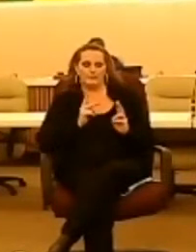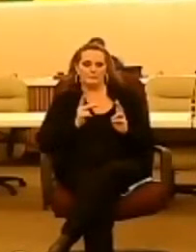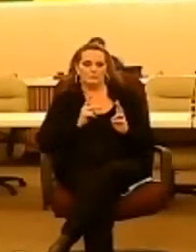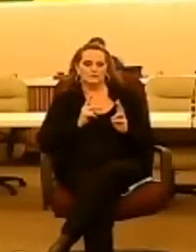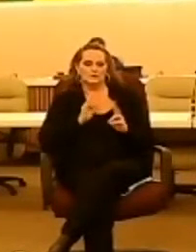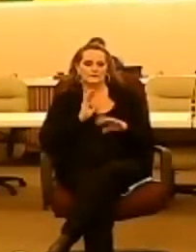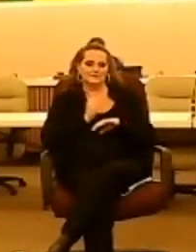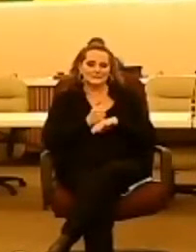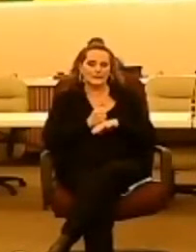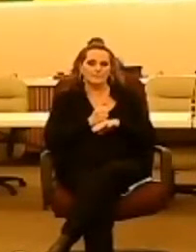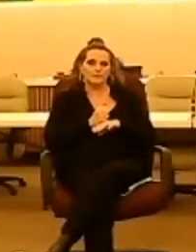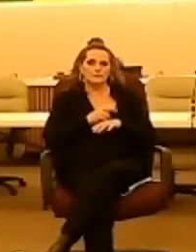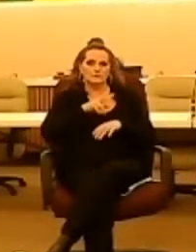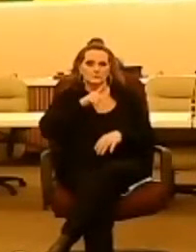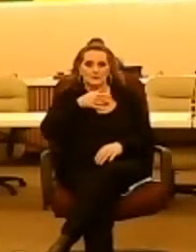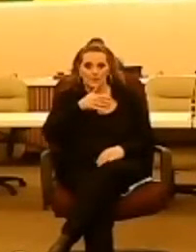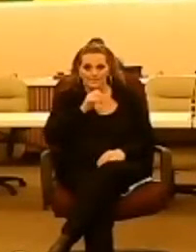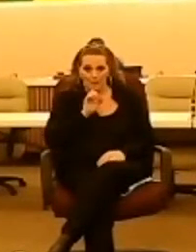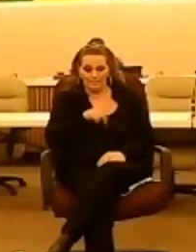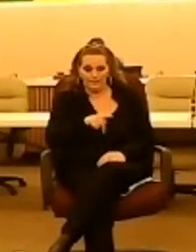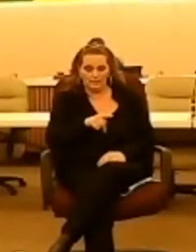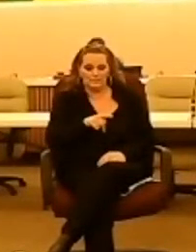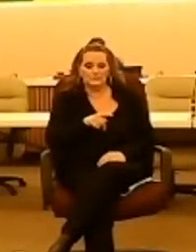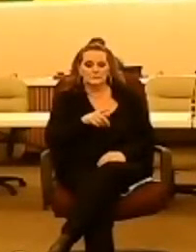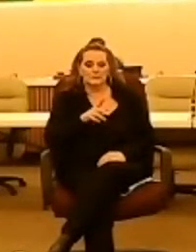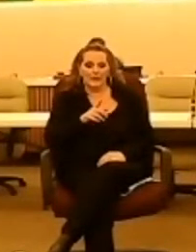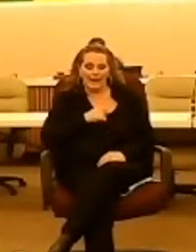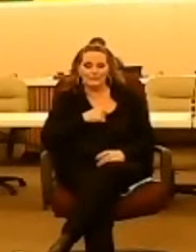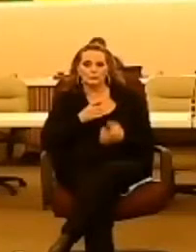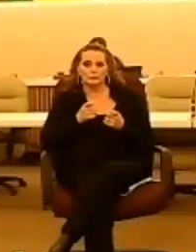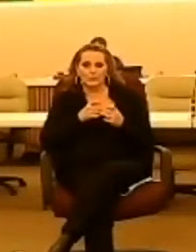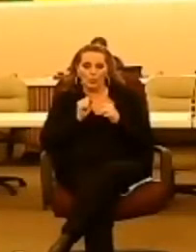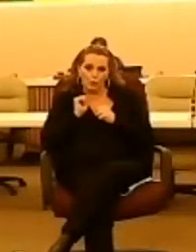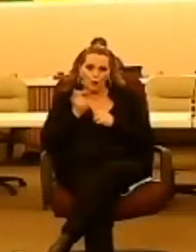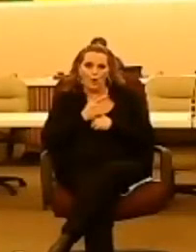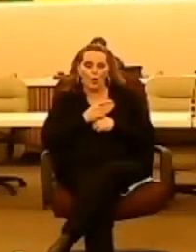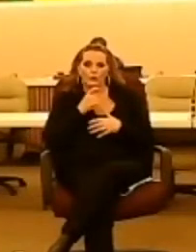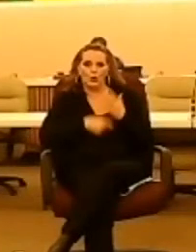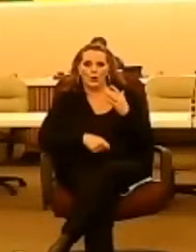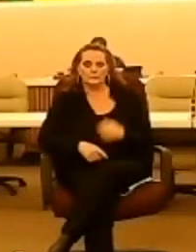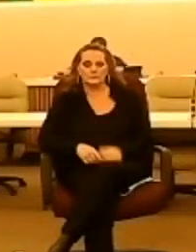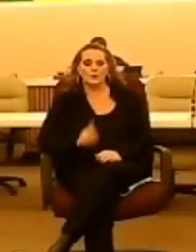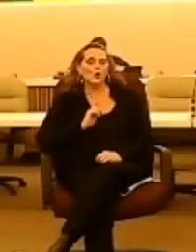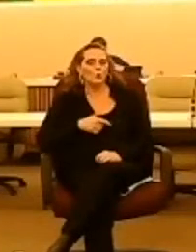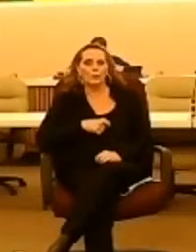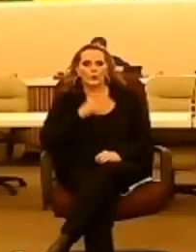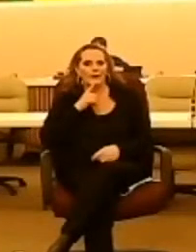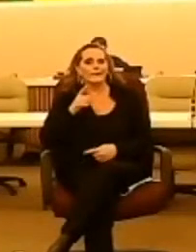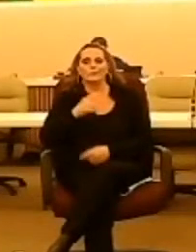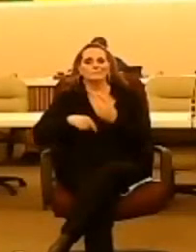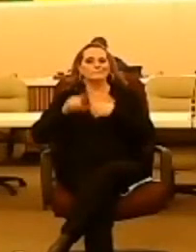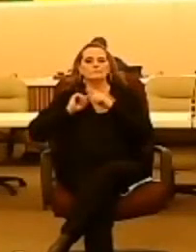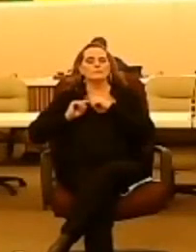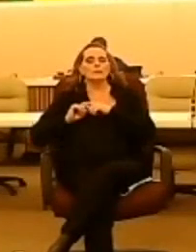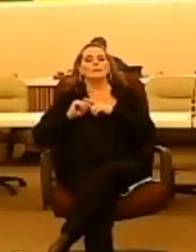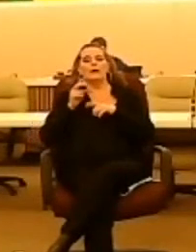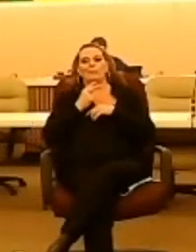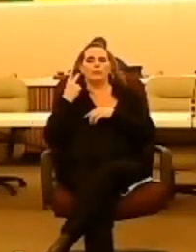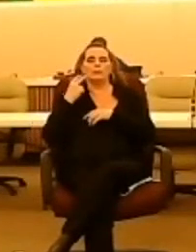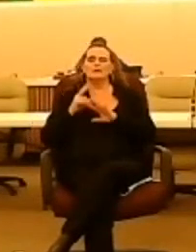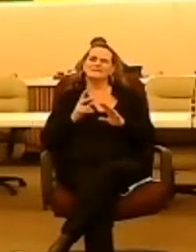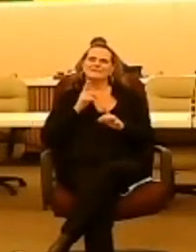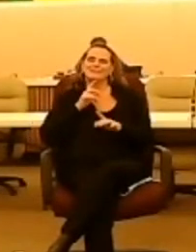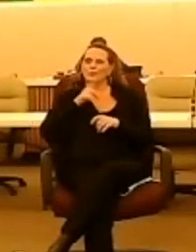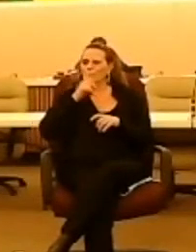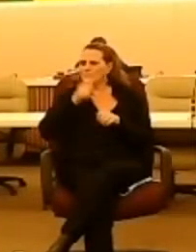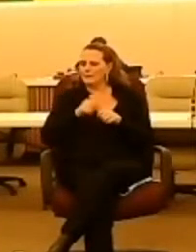in should bear all the subsequent cost. We're not looking to go backwards in time, but basically for I don't remember exactly